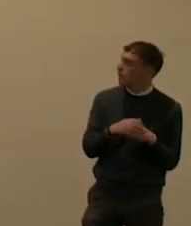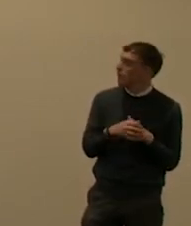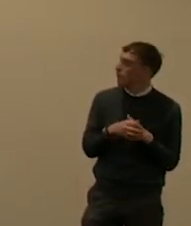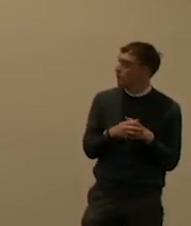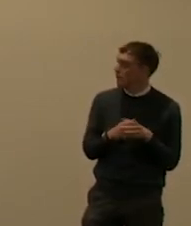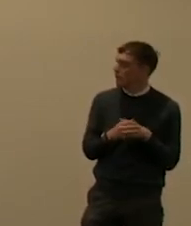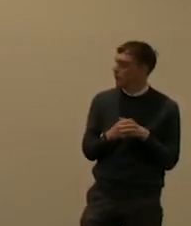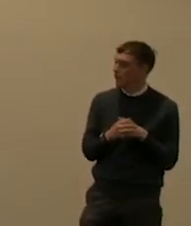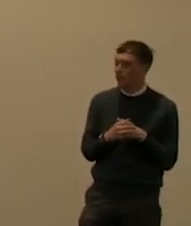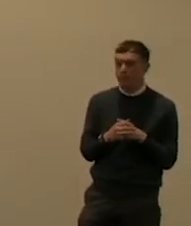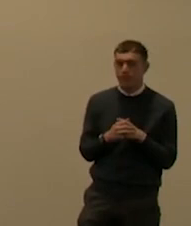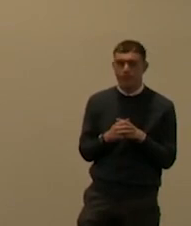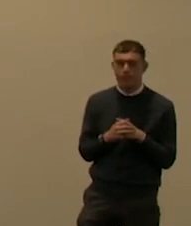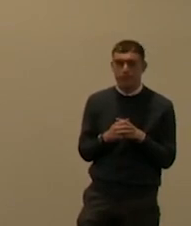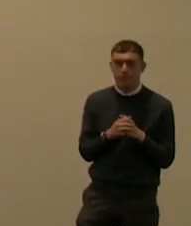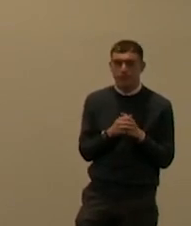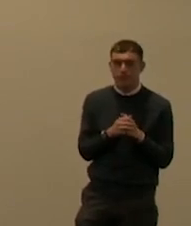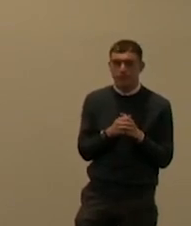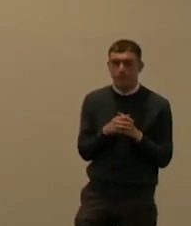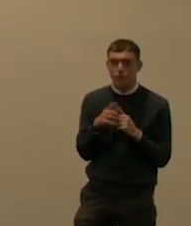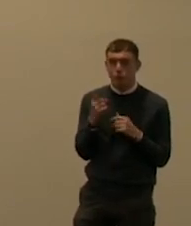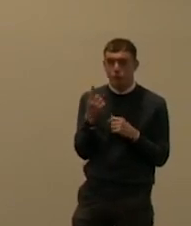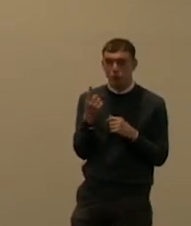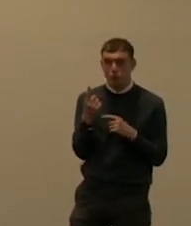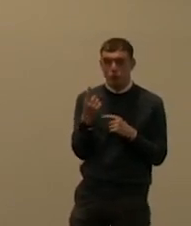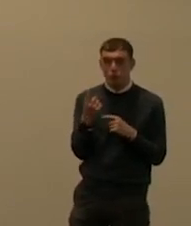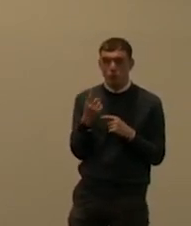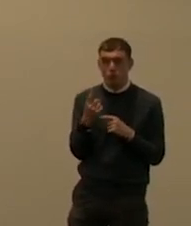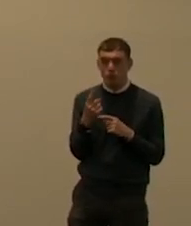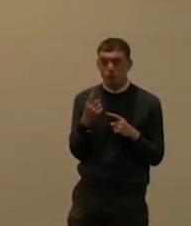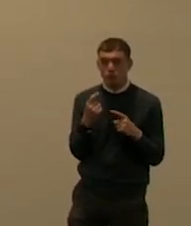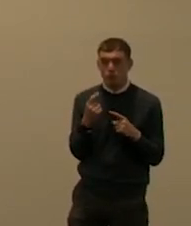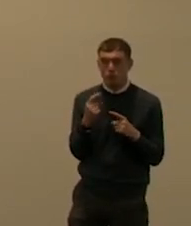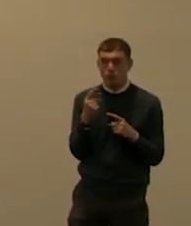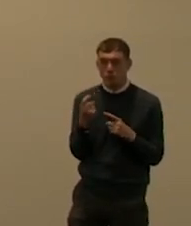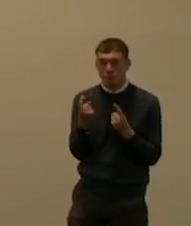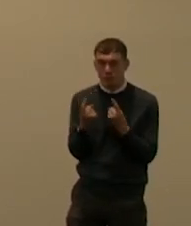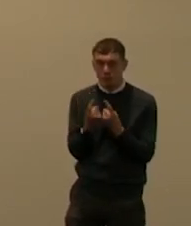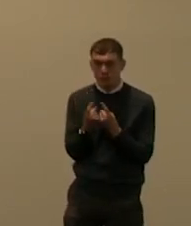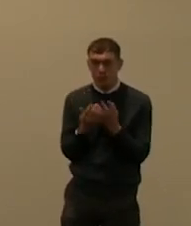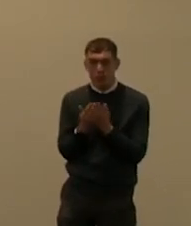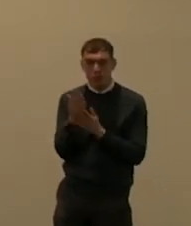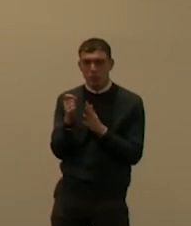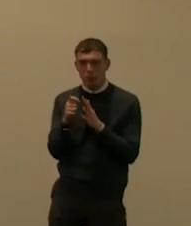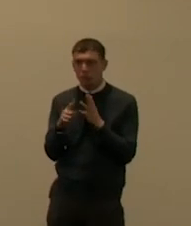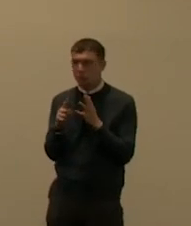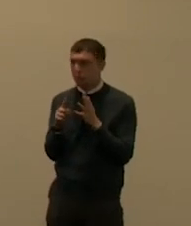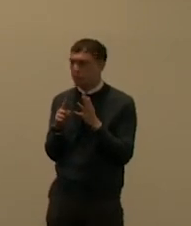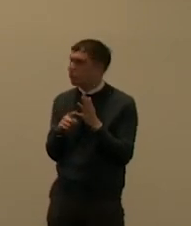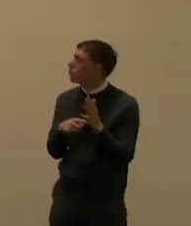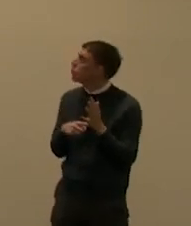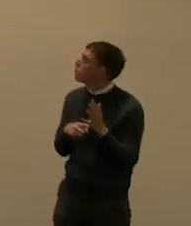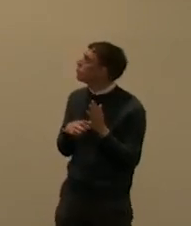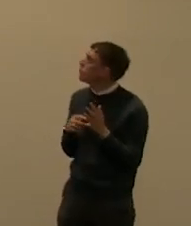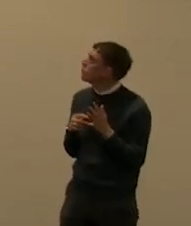with 190 milliseconds. When we think about the throughput, so we'll test it